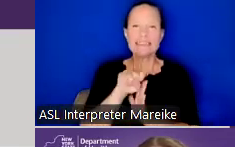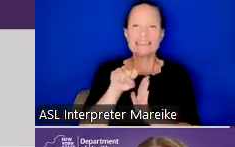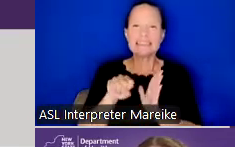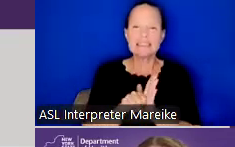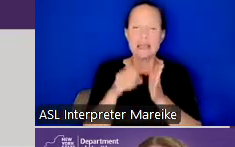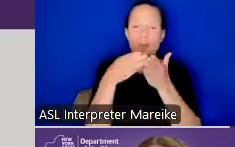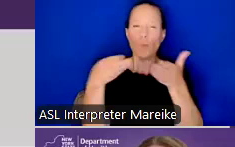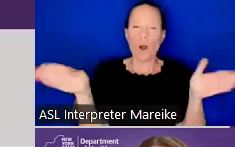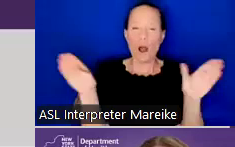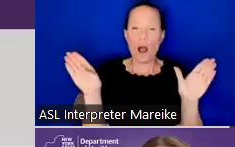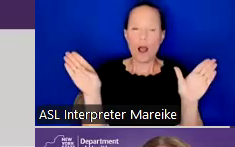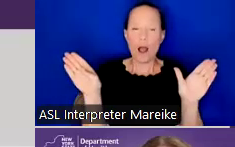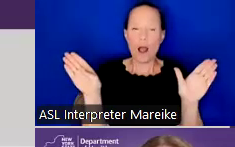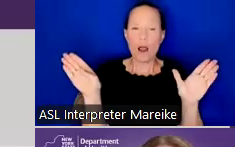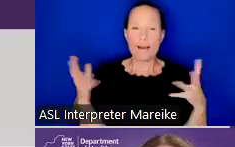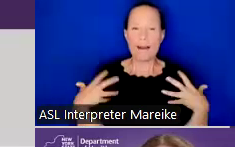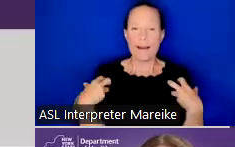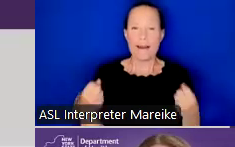statewide health.